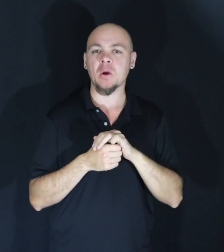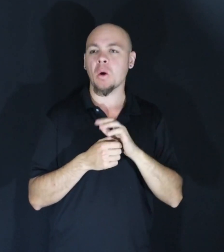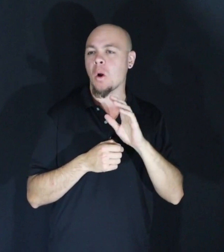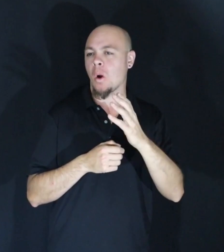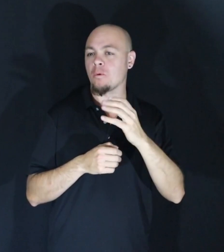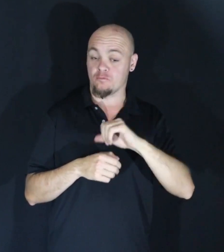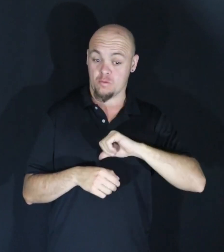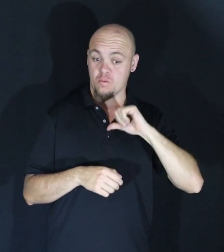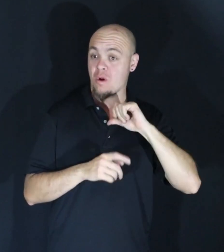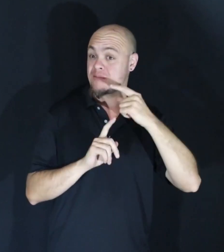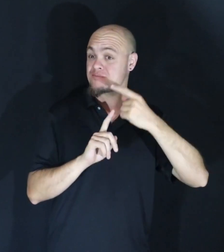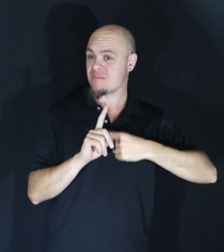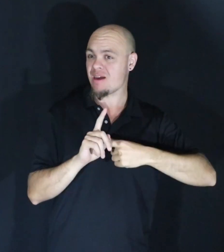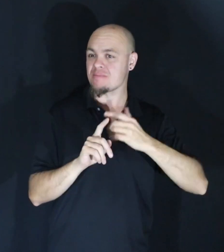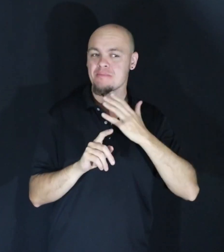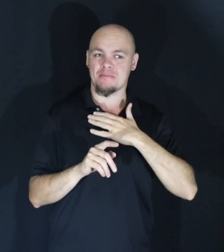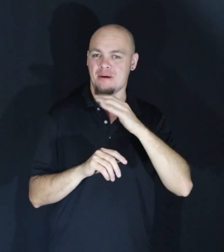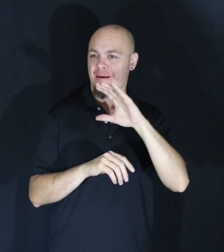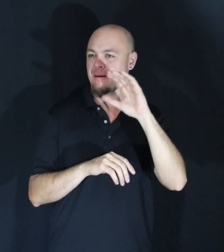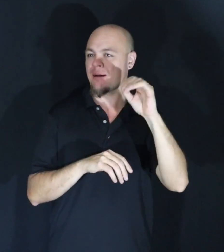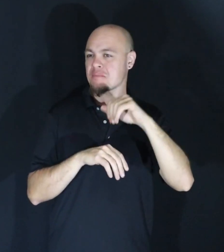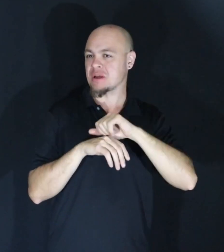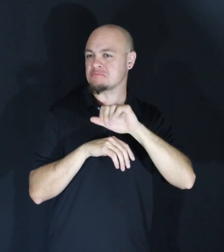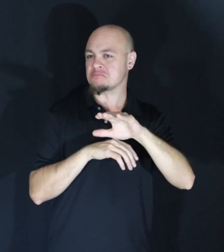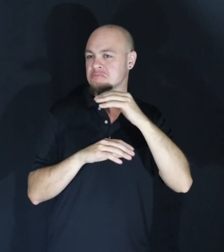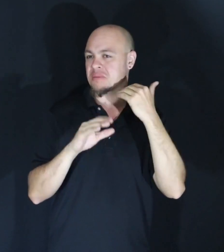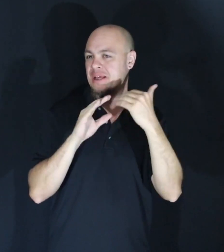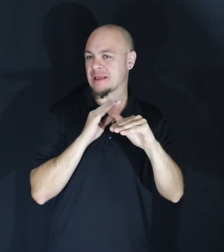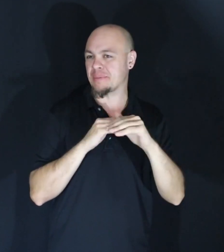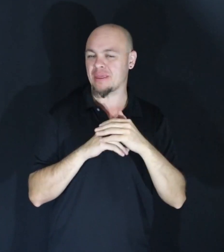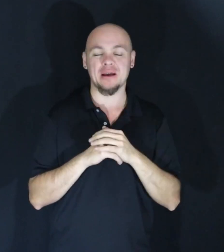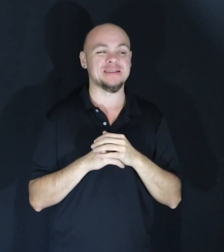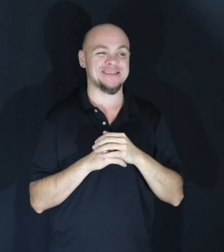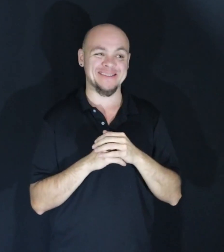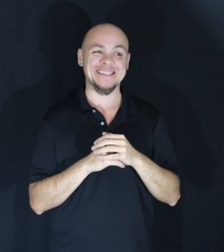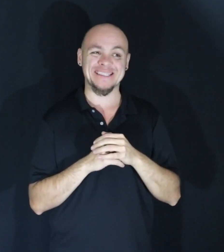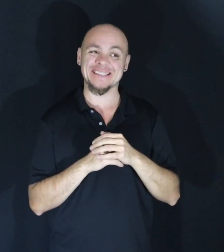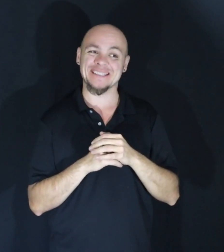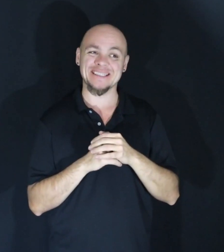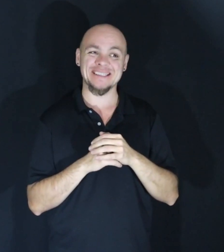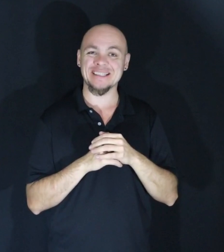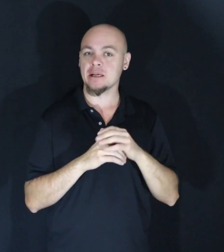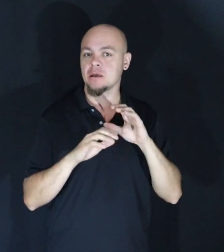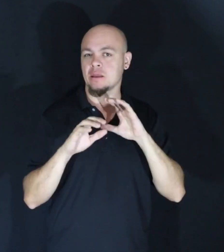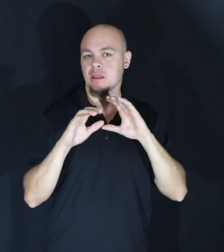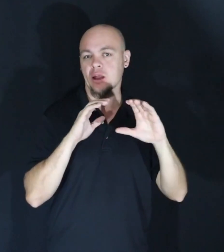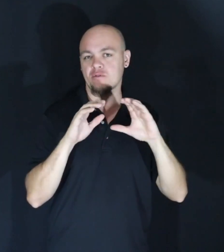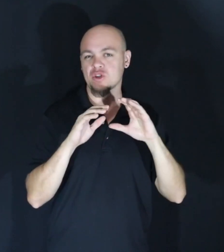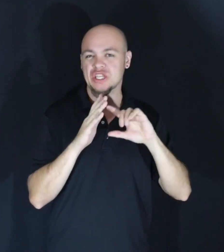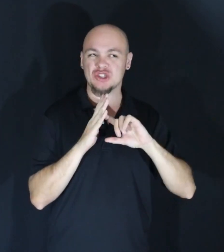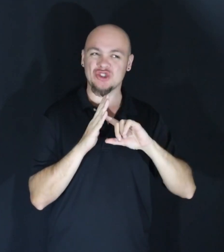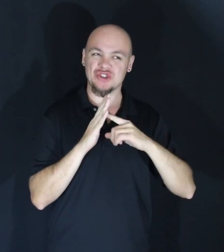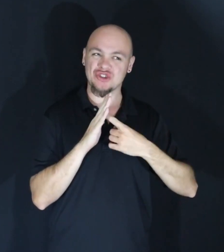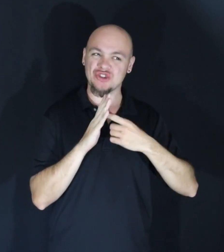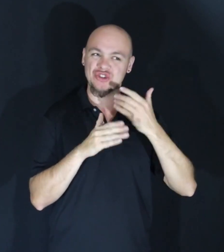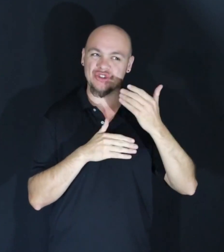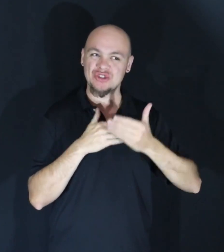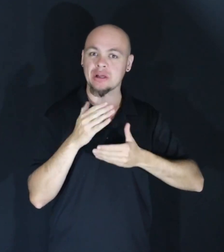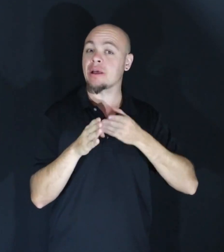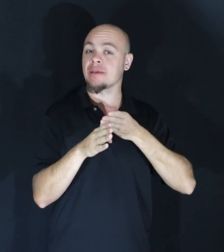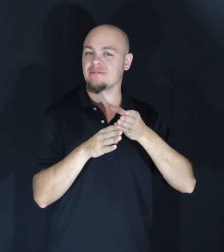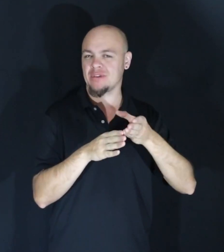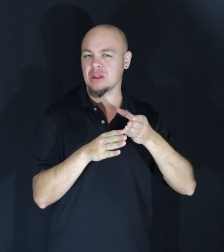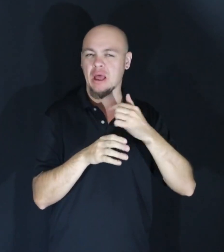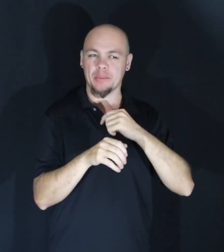out for Pride. And so I smile, and the conversation begins. I've been in this field for over